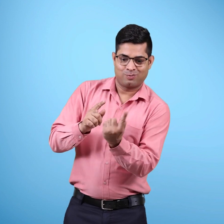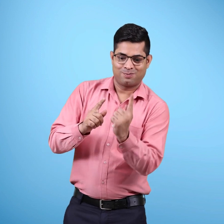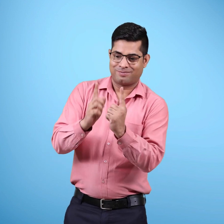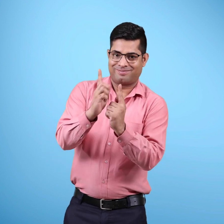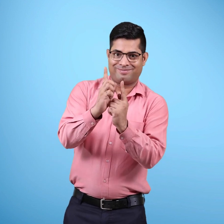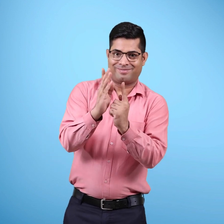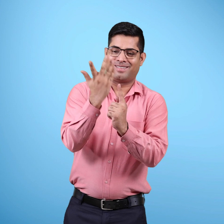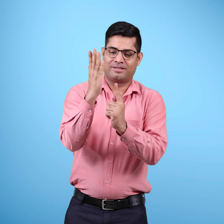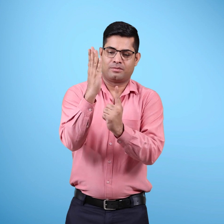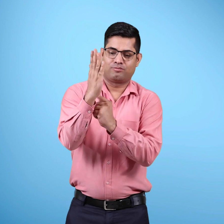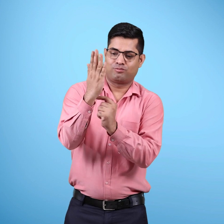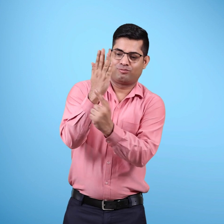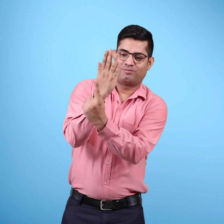shows climbers.